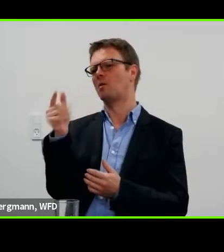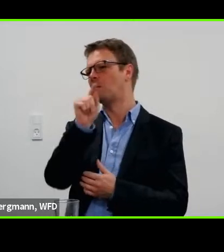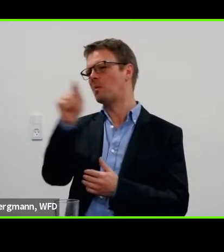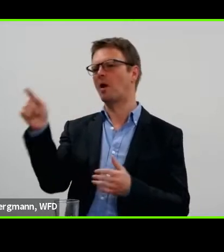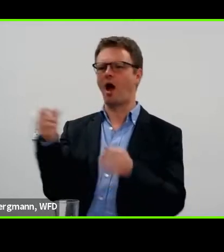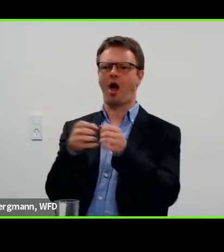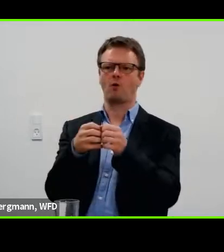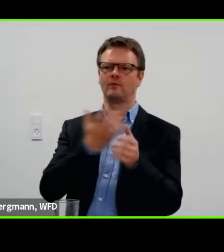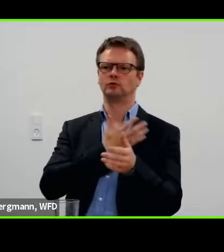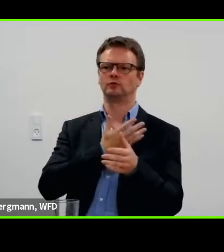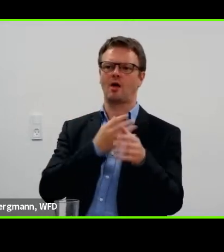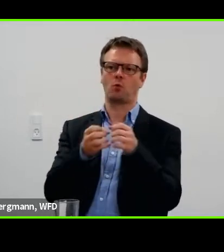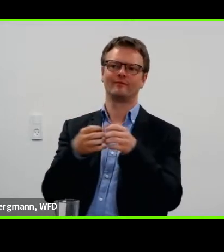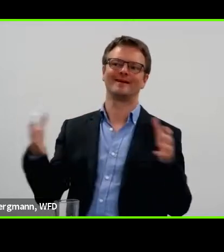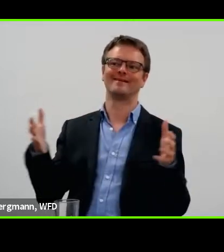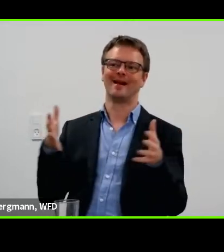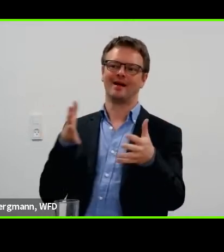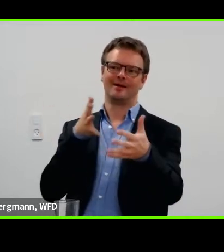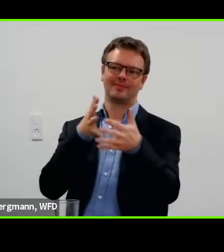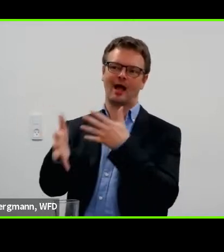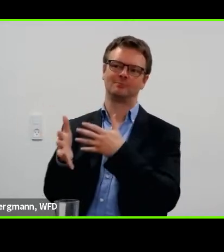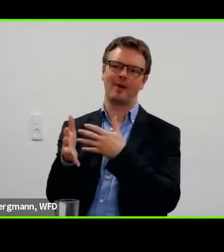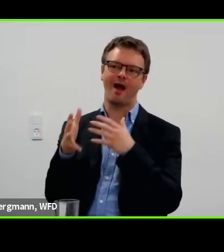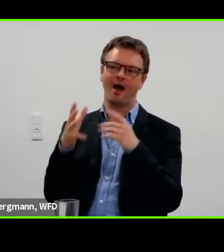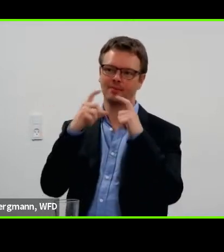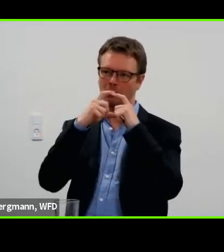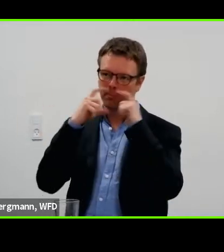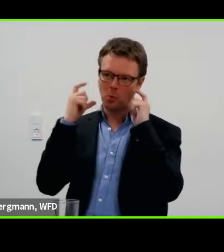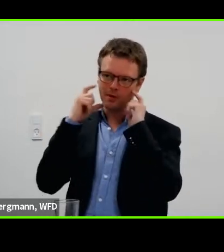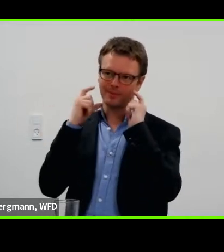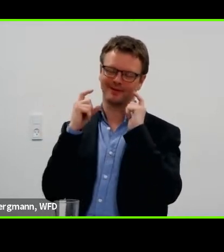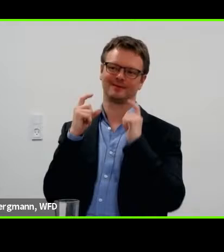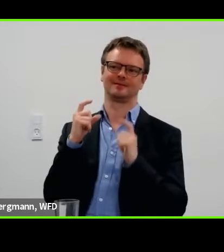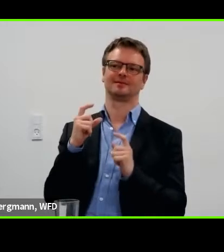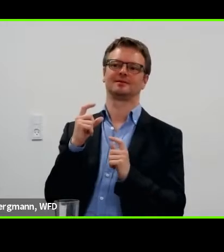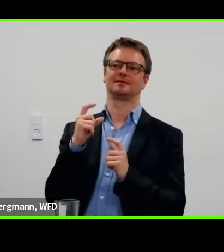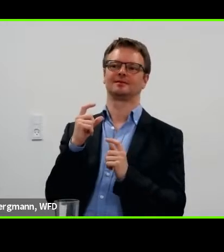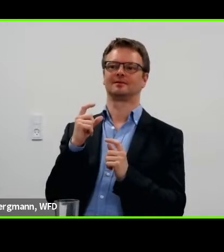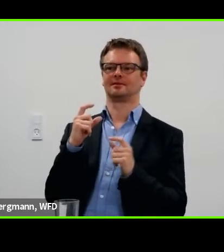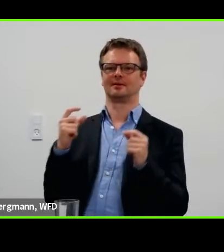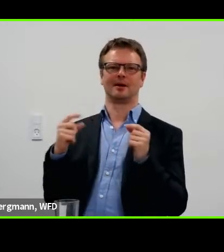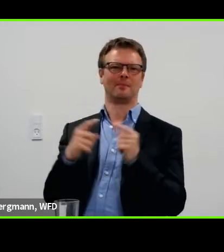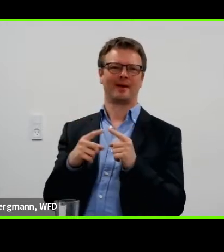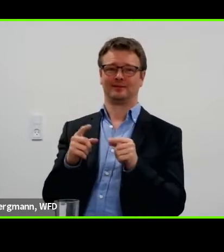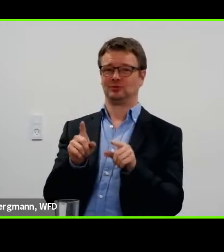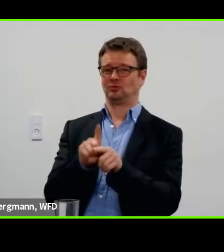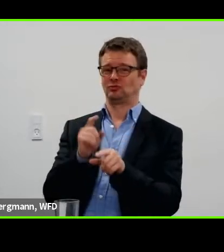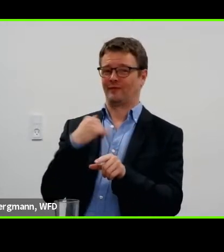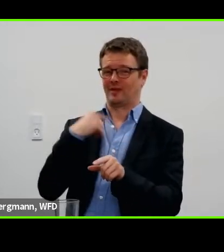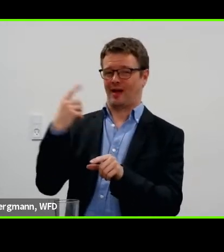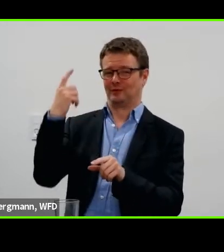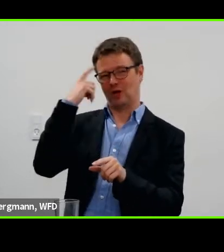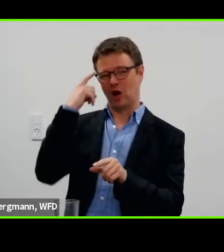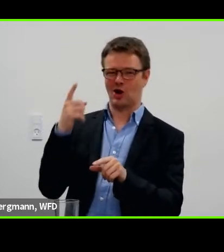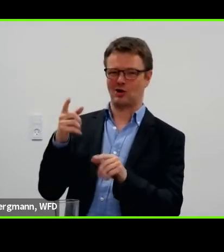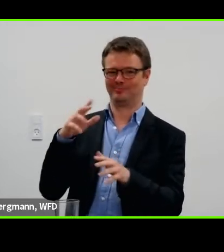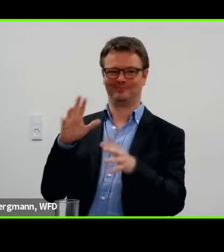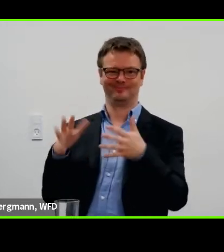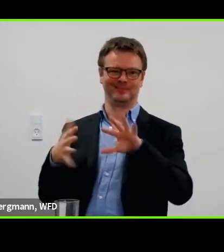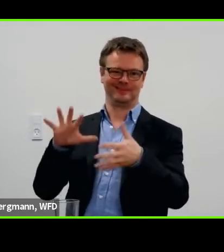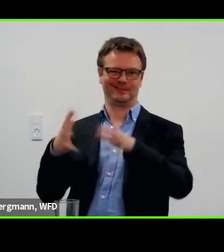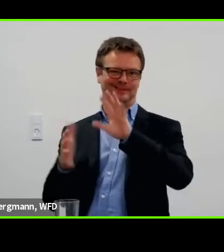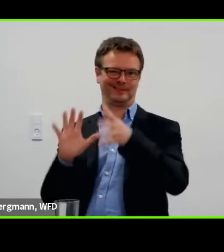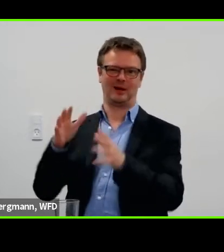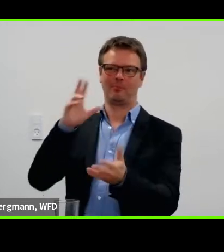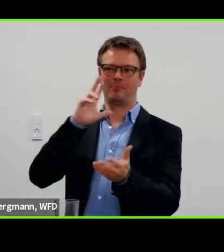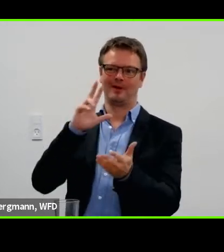lip reading, and you do see they're trying to develop these transparent masks that you can use. And